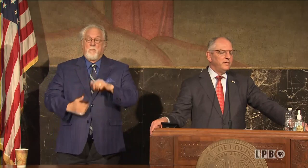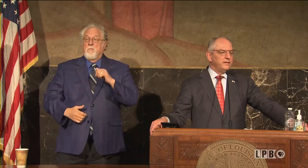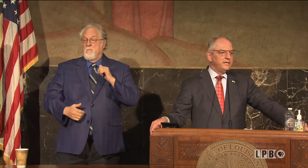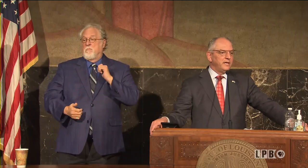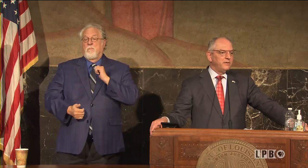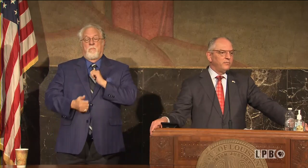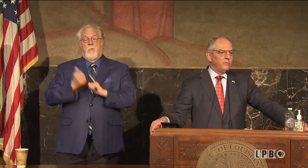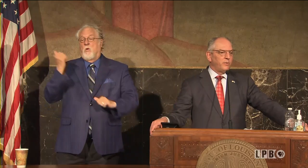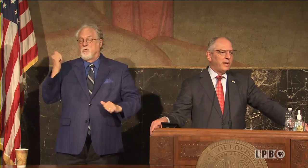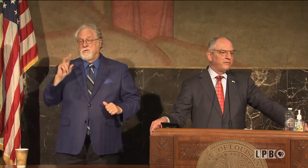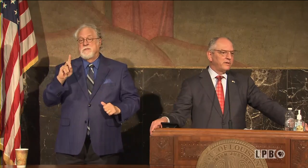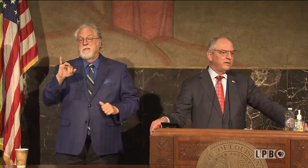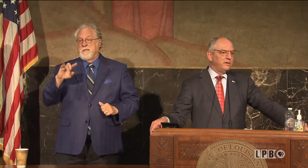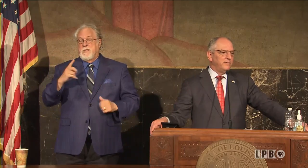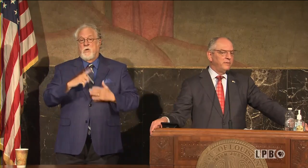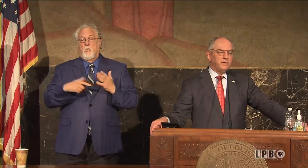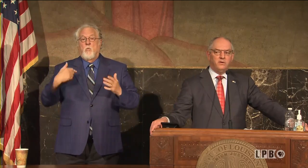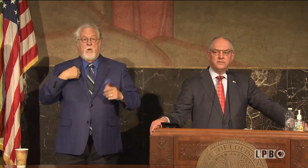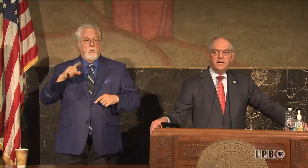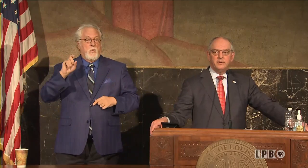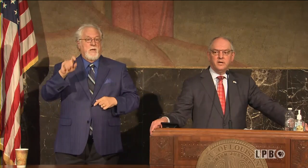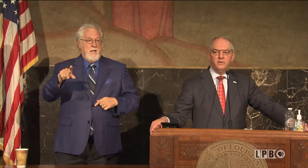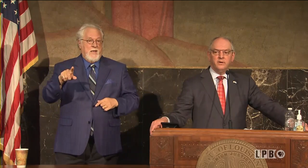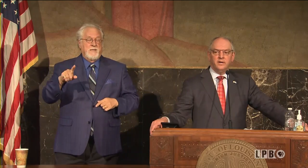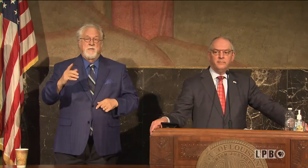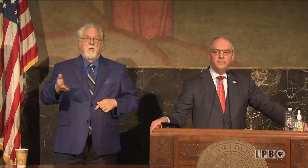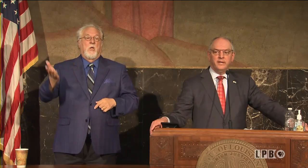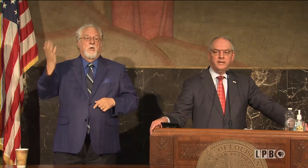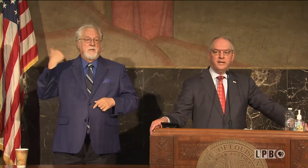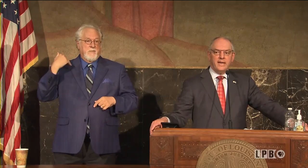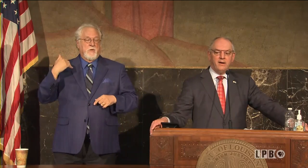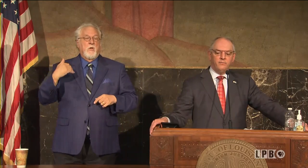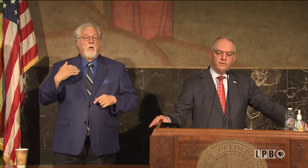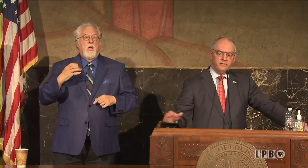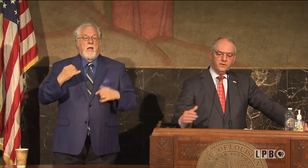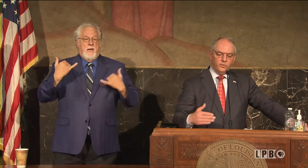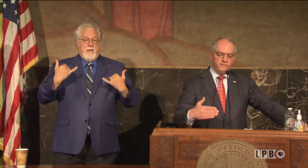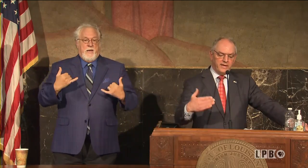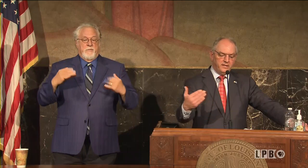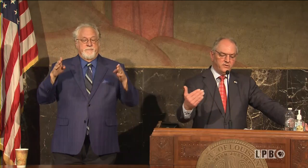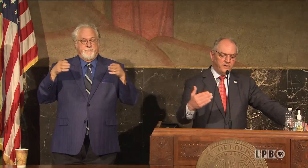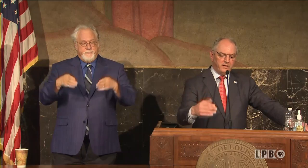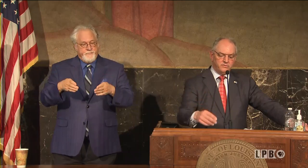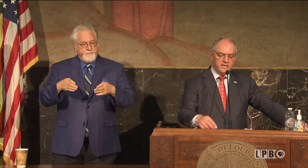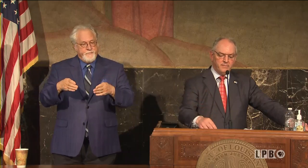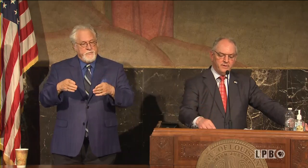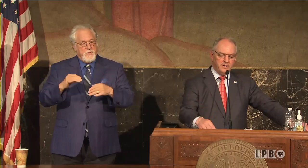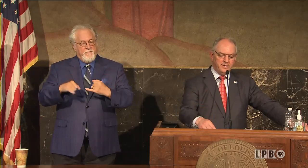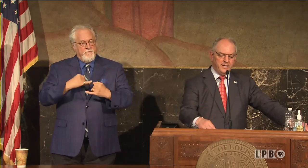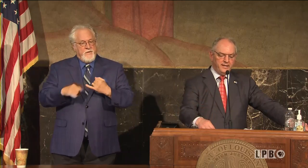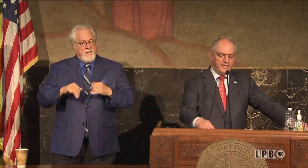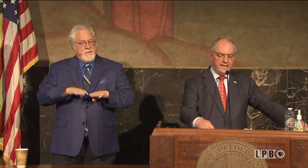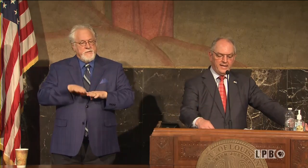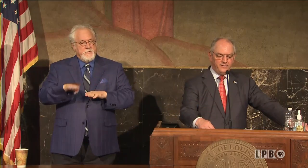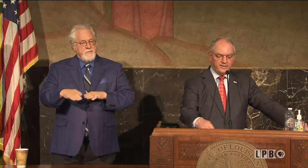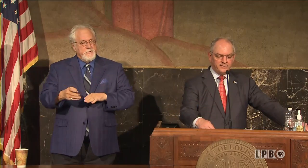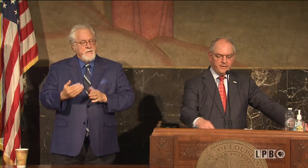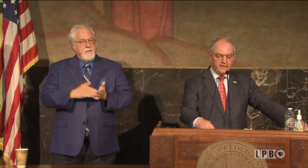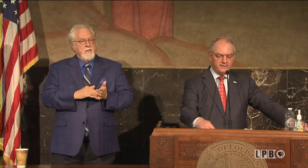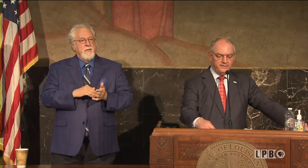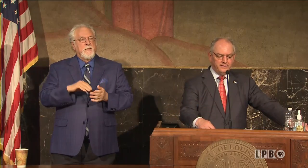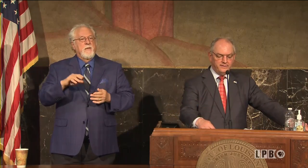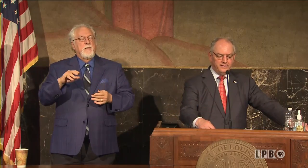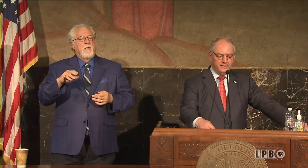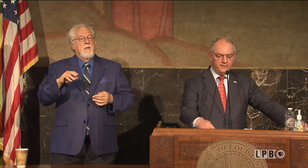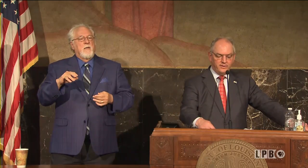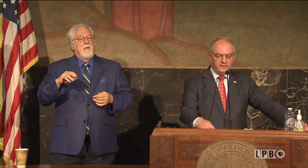them did what we were asking of them a long time ago, and now we've taken this final step. But at the end of the day, I don't